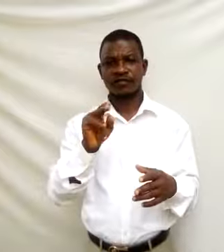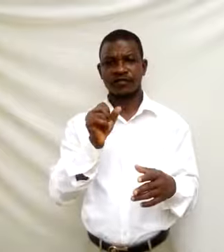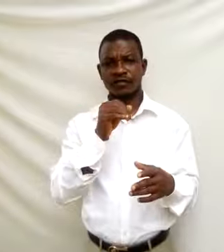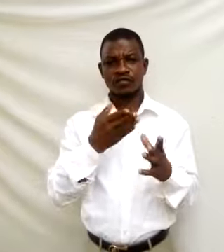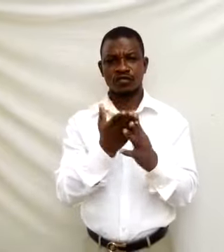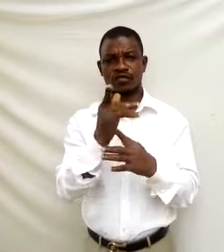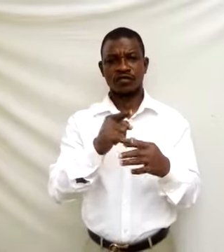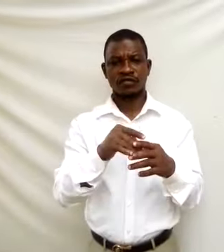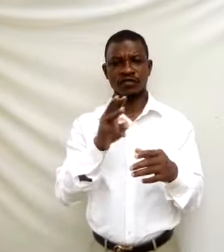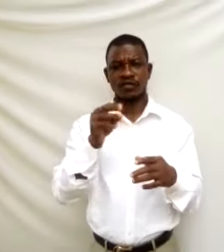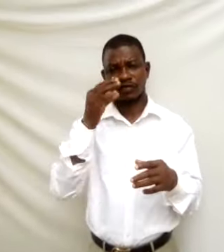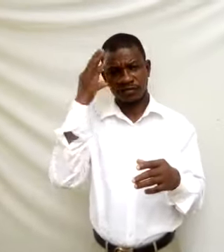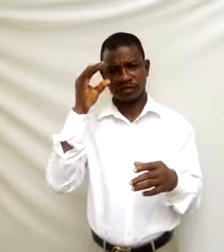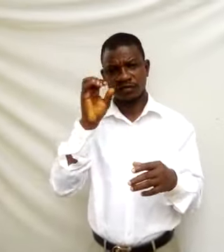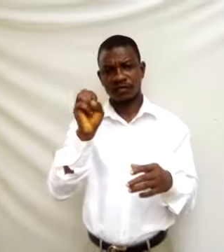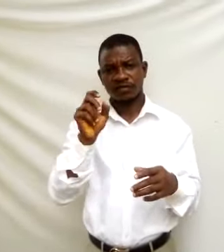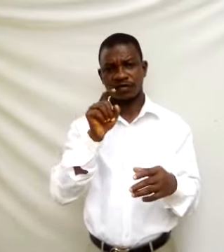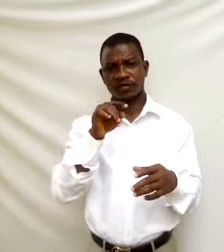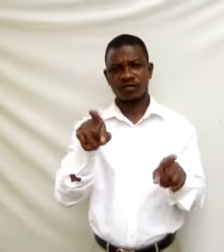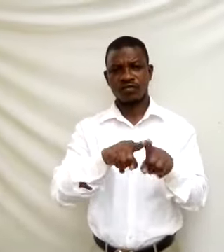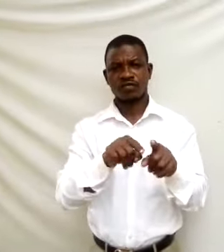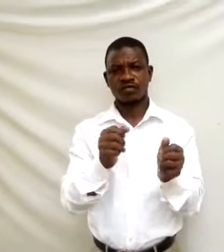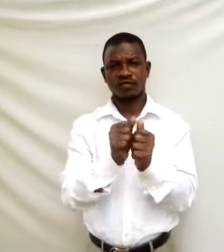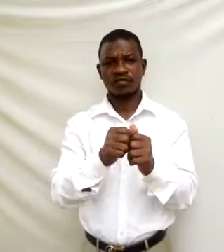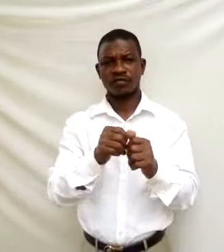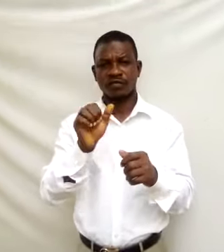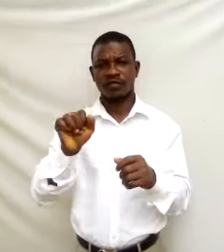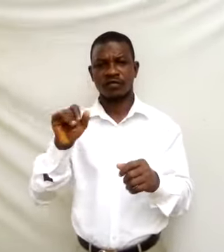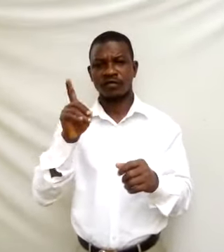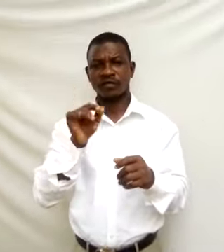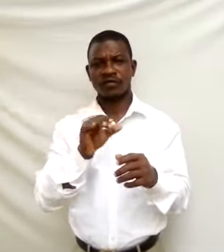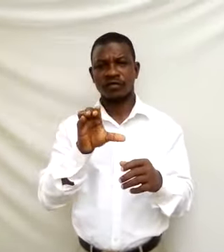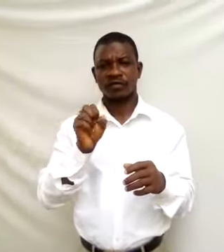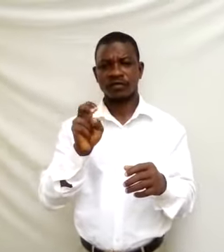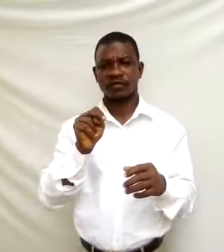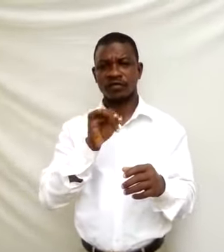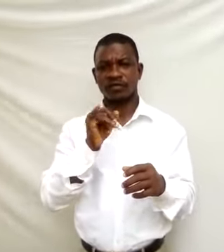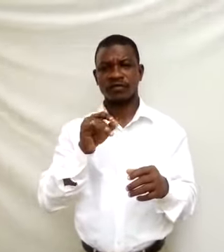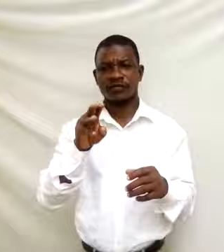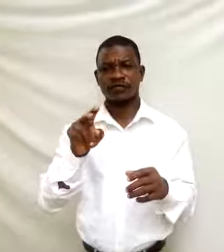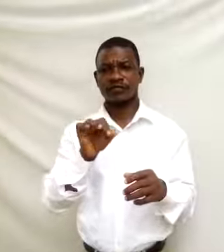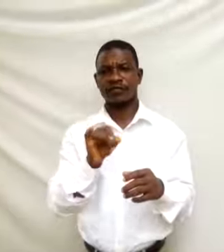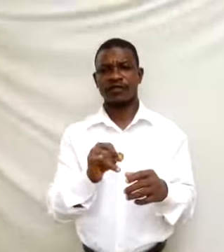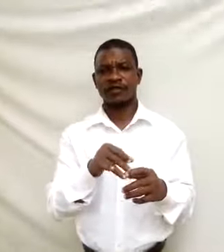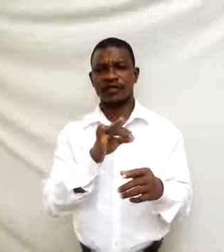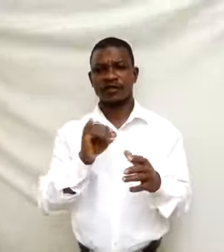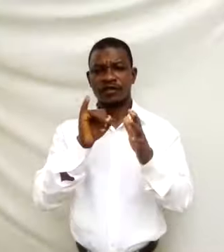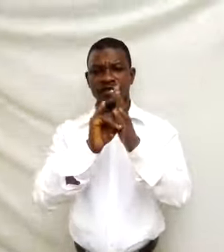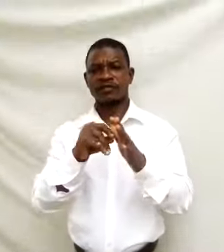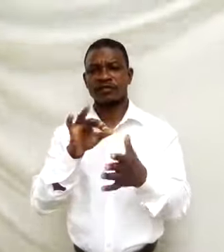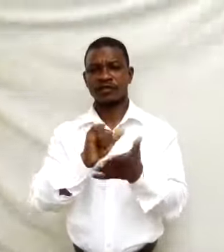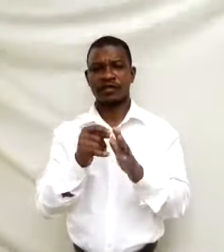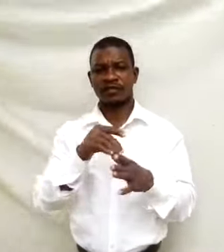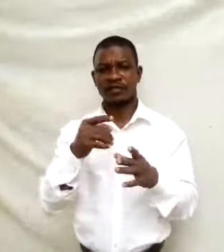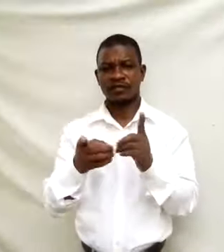cell membrane and also with the aid of the contractile backhaul identify and describe different